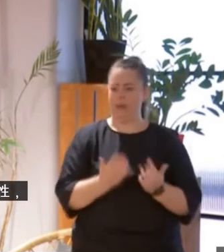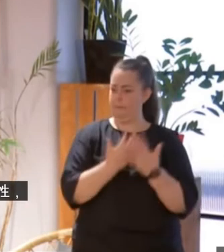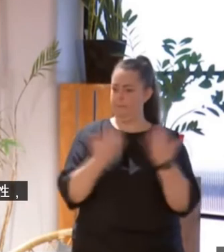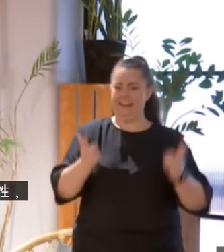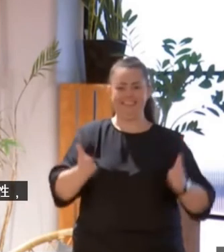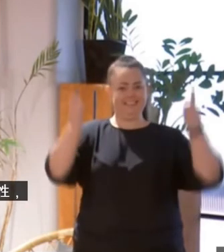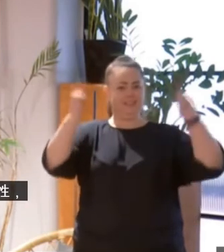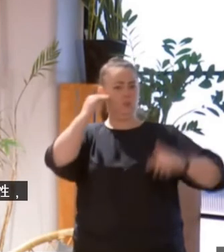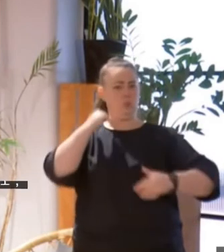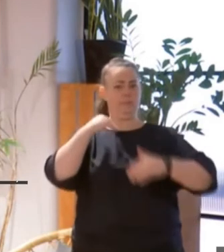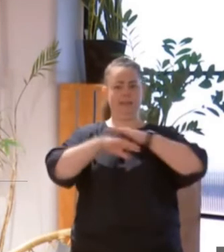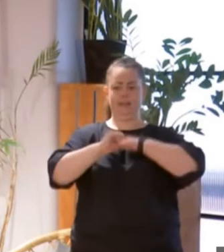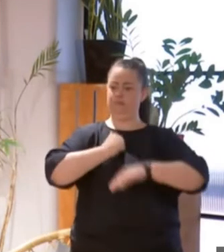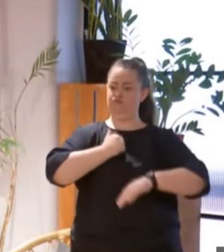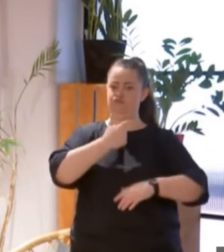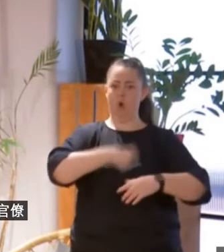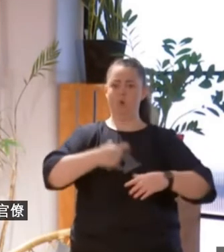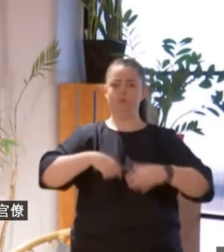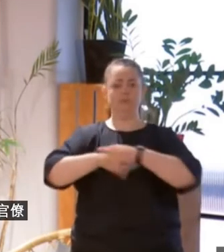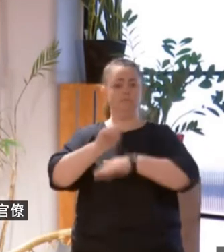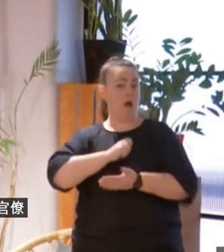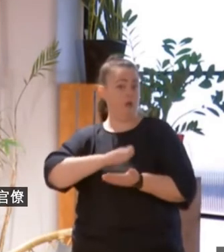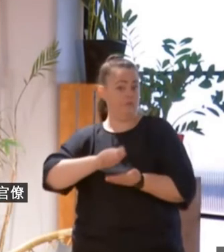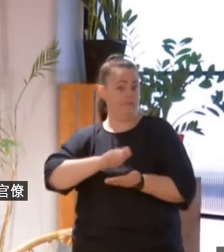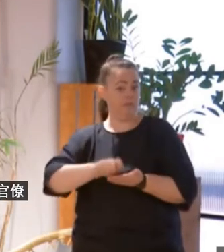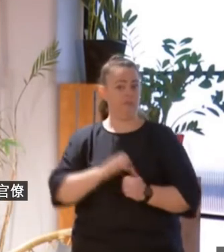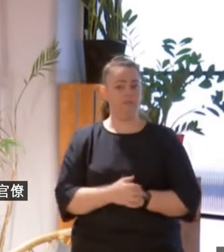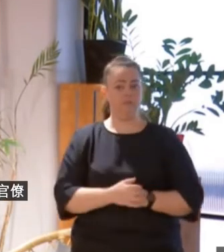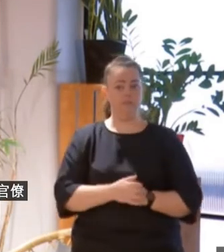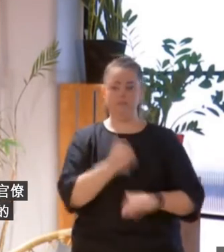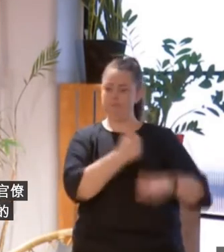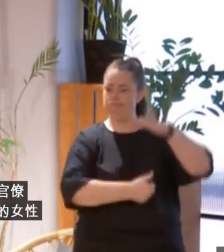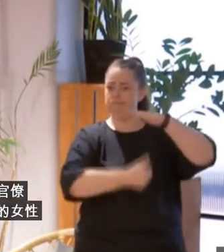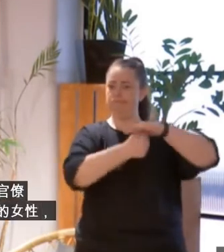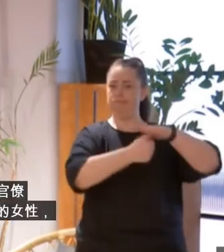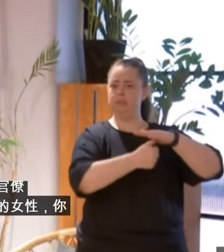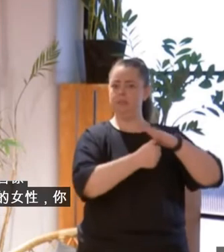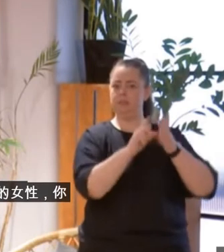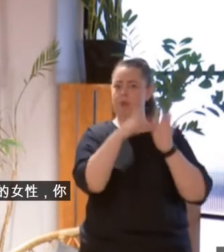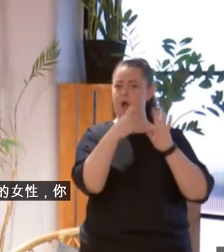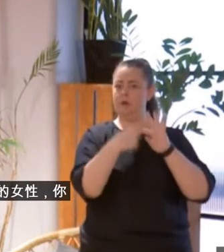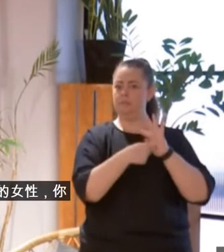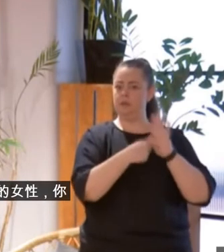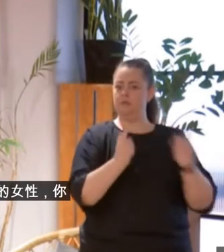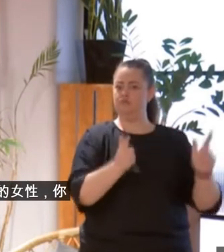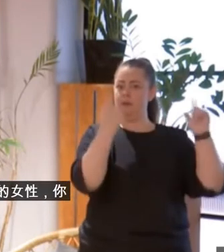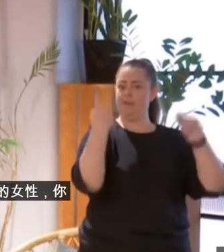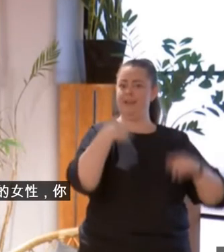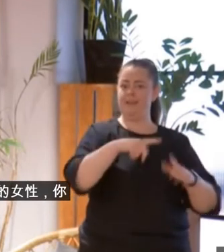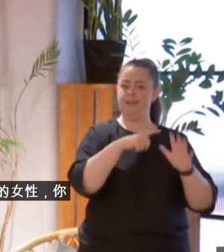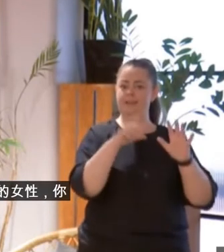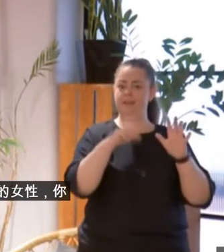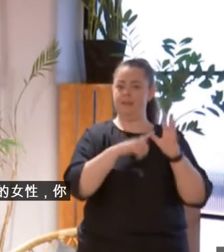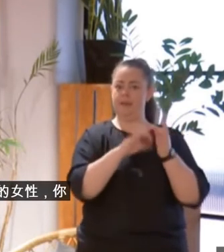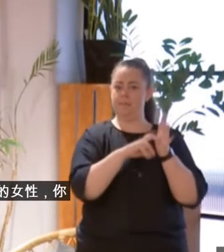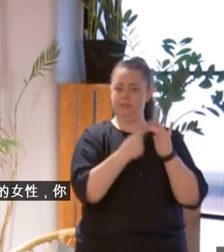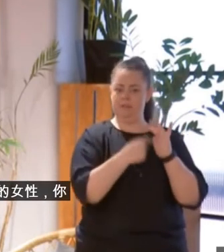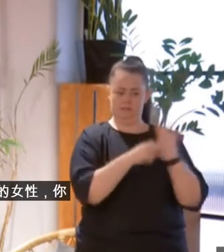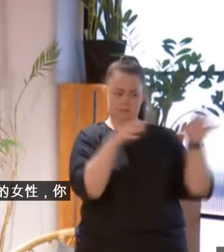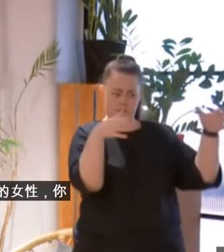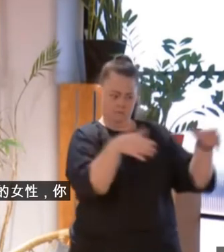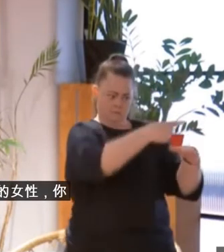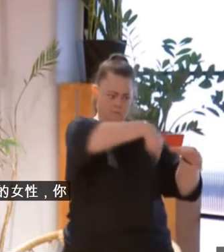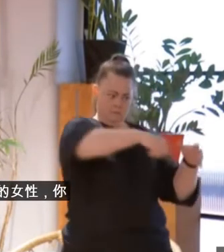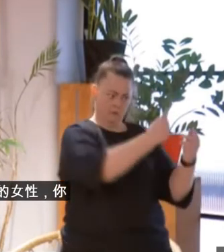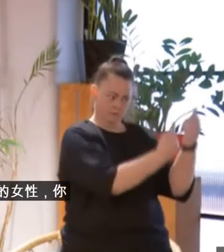roles in my office, and also in the senior bureaucracy and Department of Premier and Cabinet. Do you think if there had been more women over the past 10